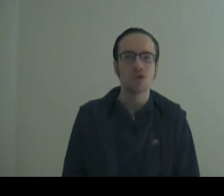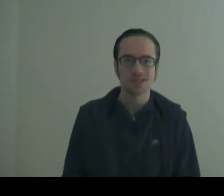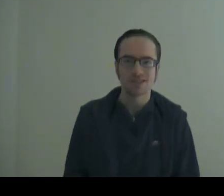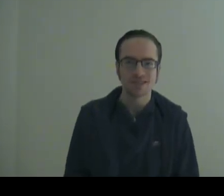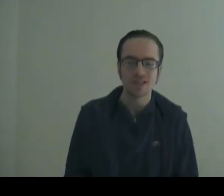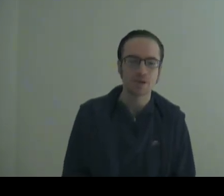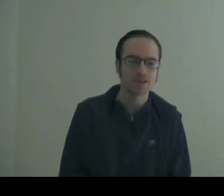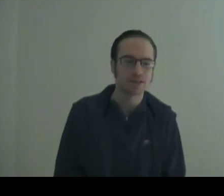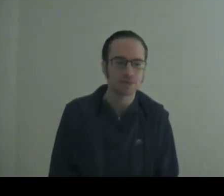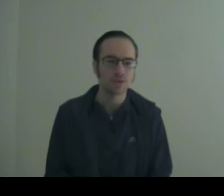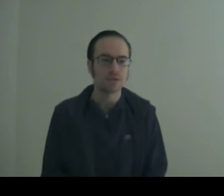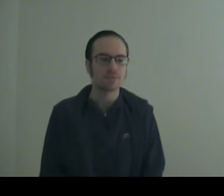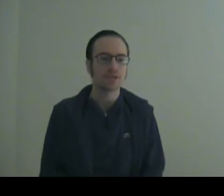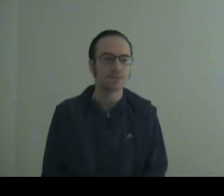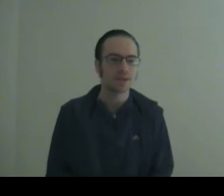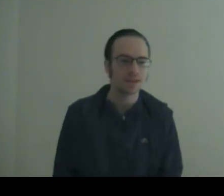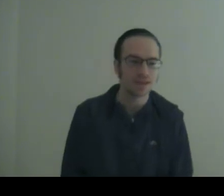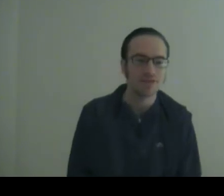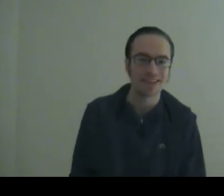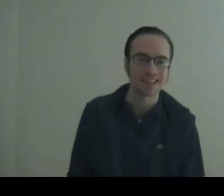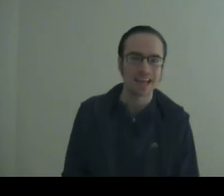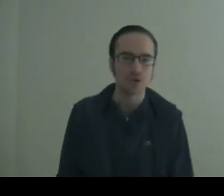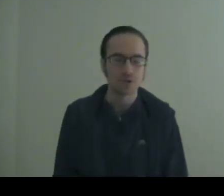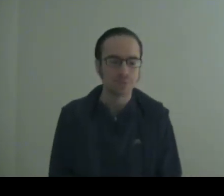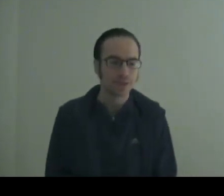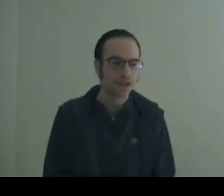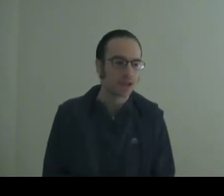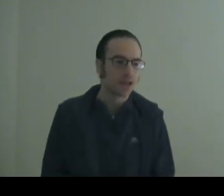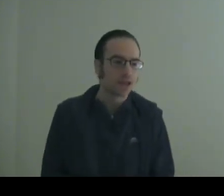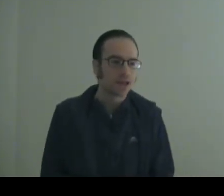notice, especially if you were, you know, an investigator.